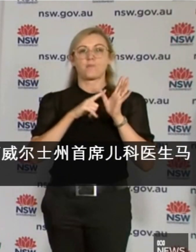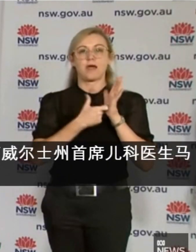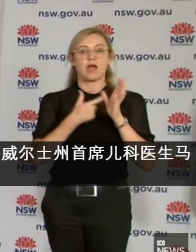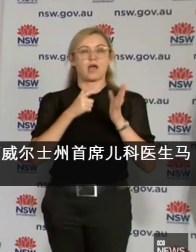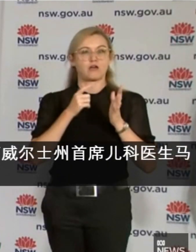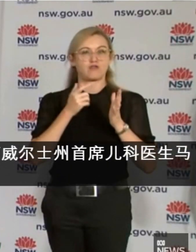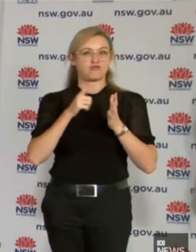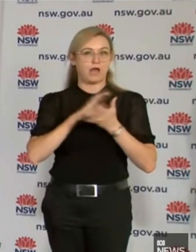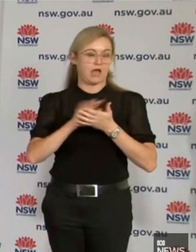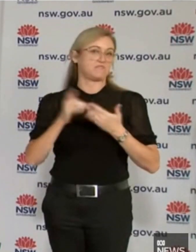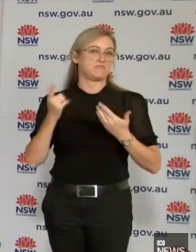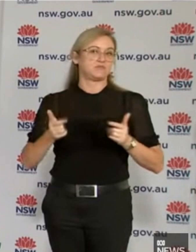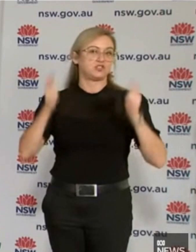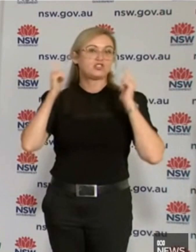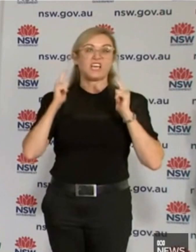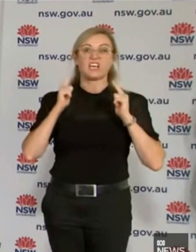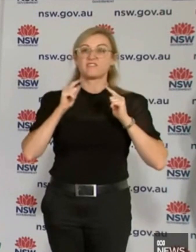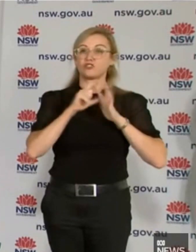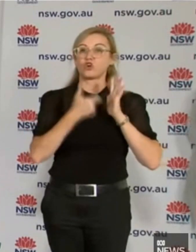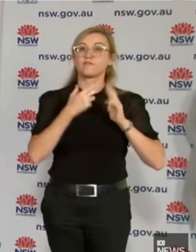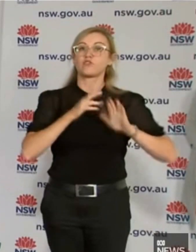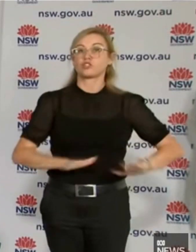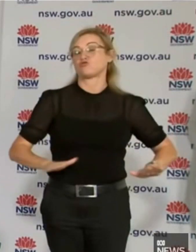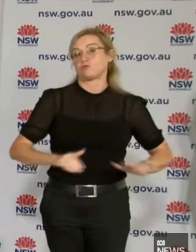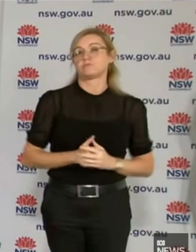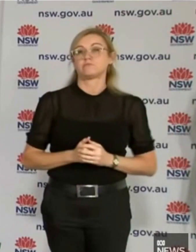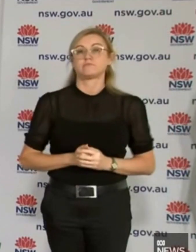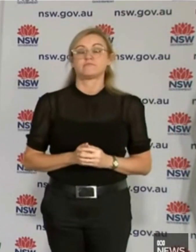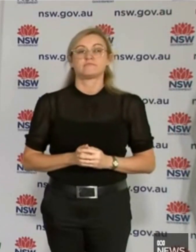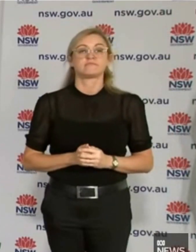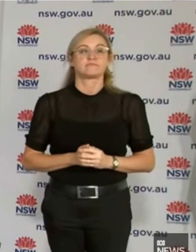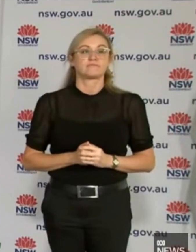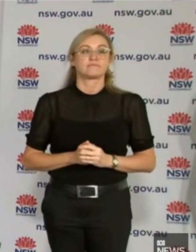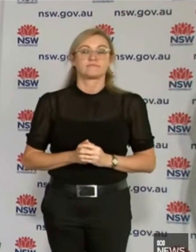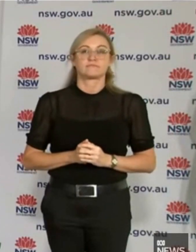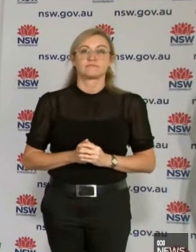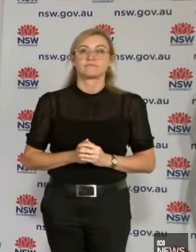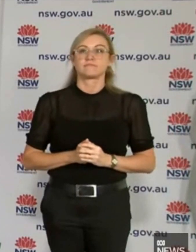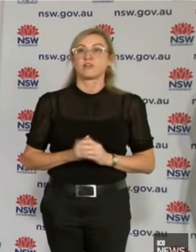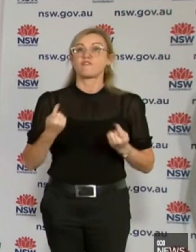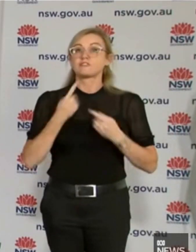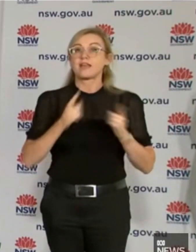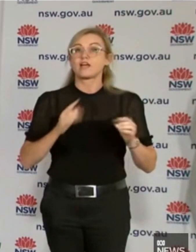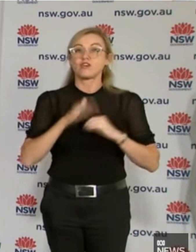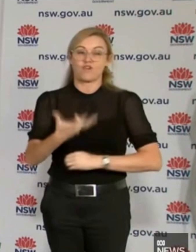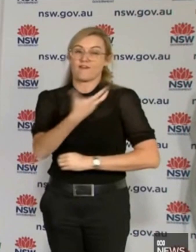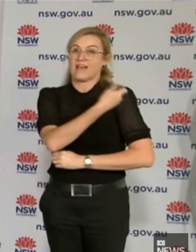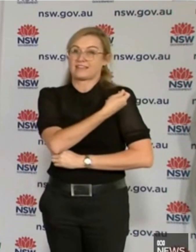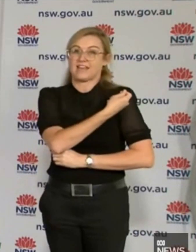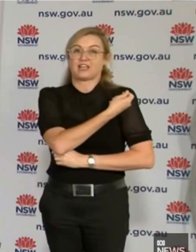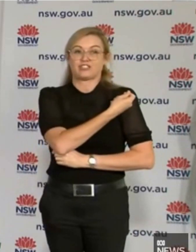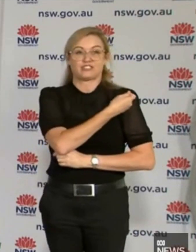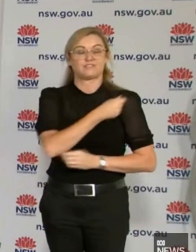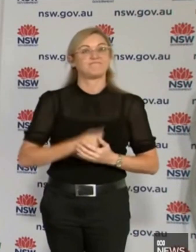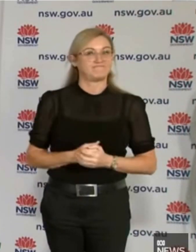Wales Chief Paediatrician. I want to start by just announcing that our vaccination rates have come